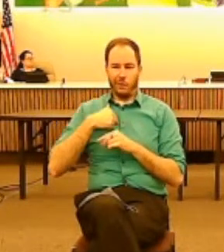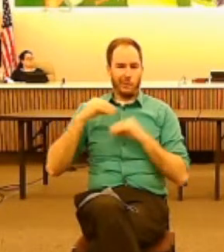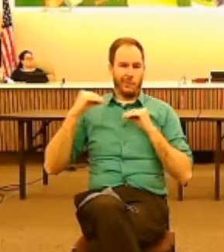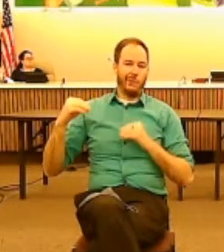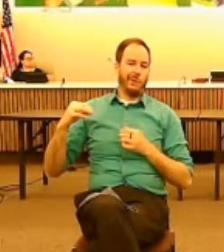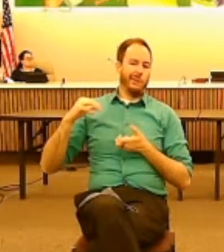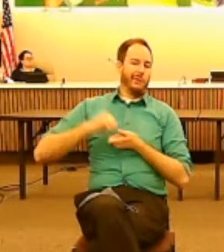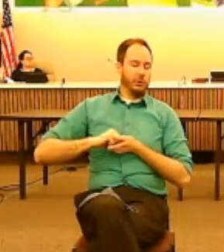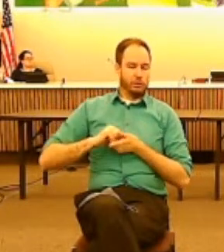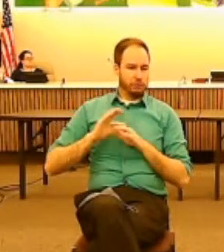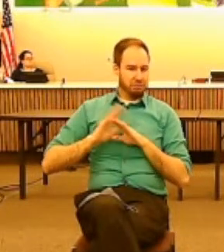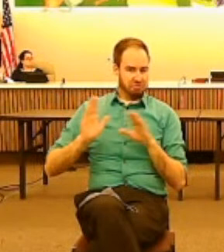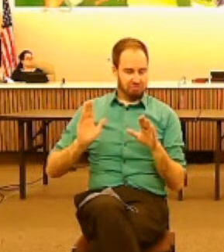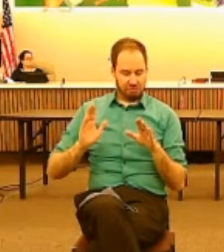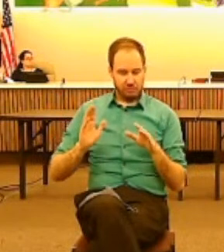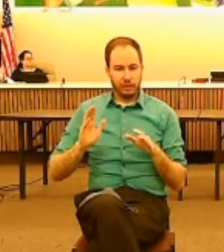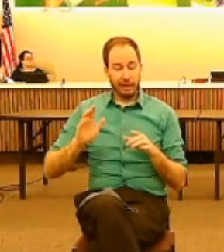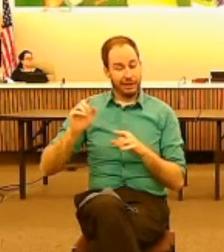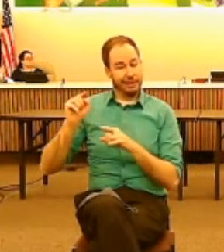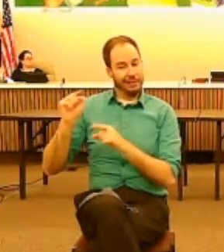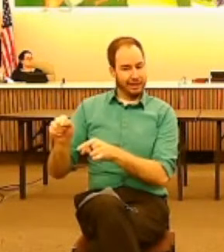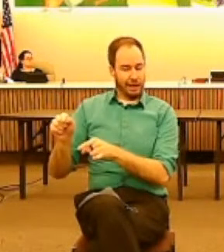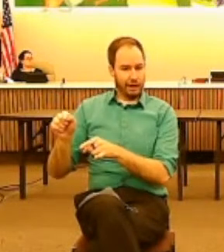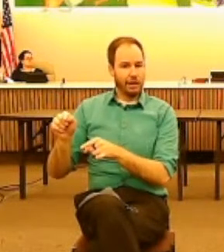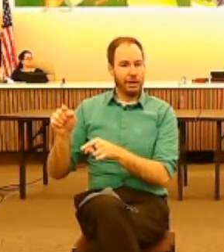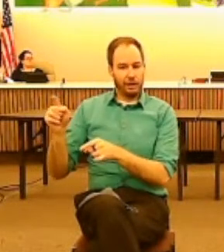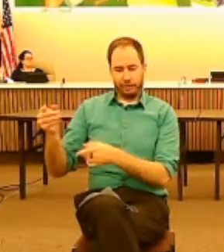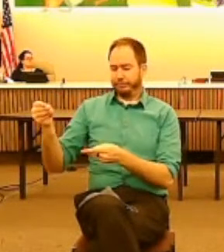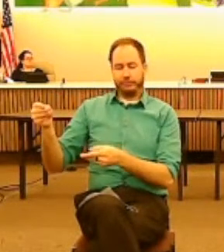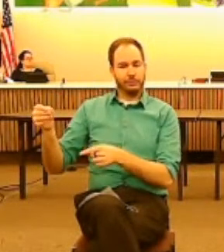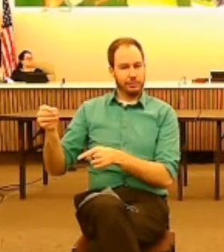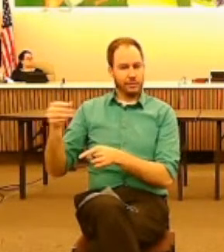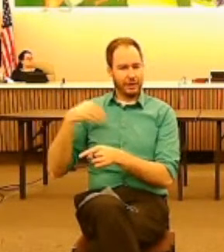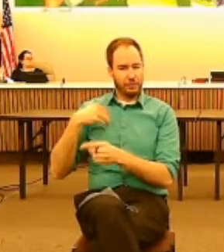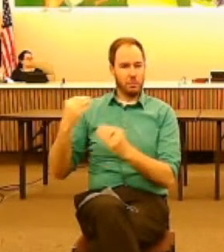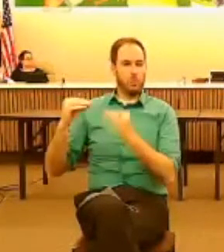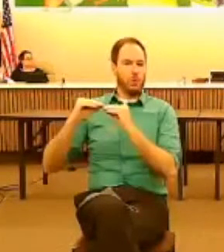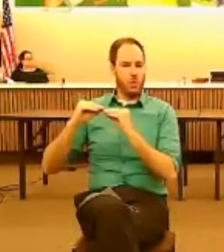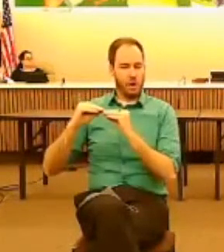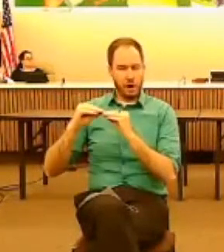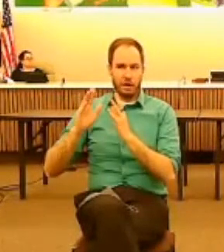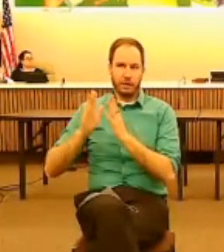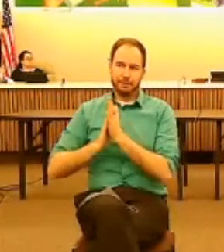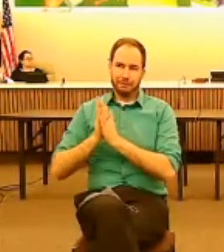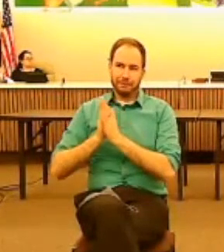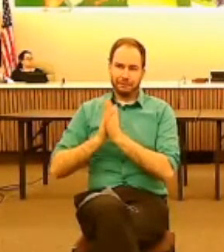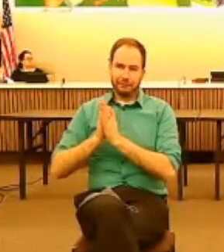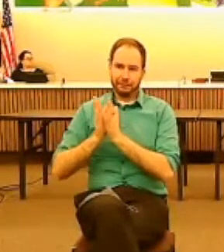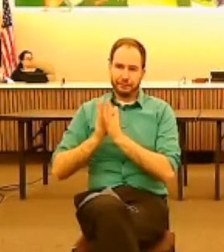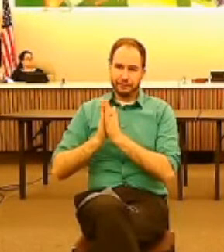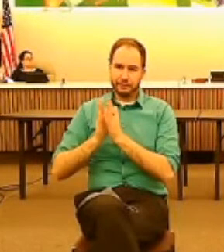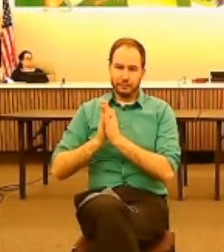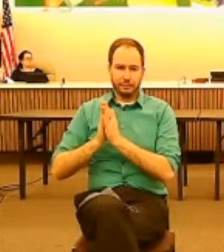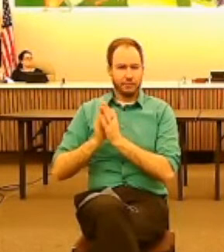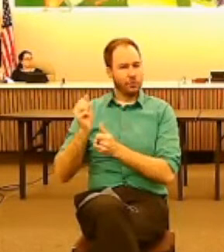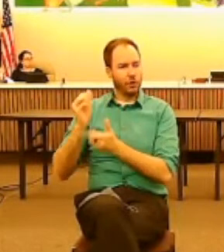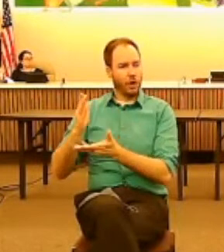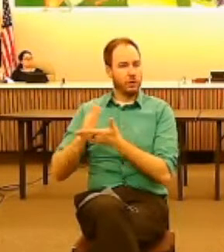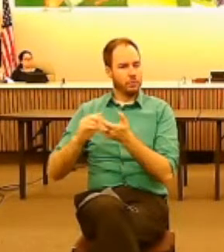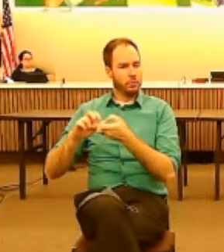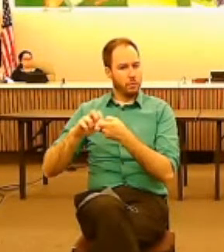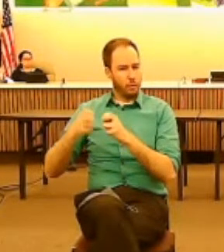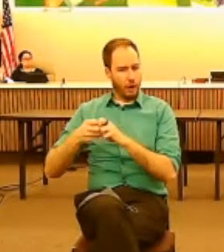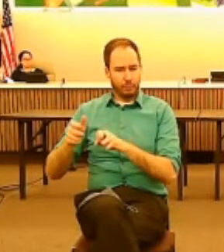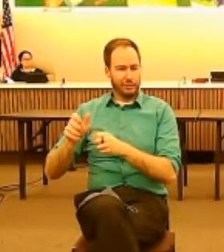currently doing. And that's where there seems to be a whole lot of problems, and it's